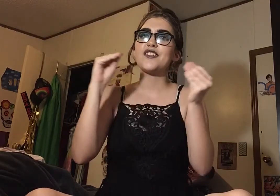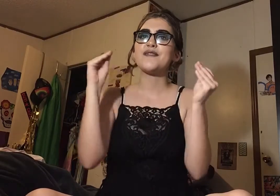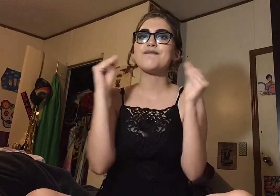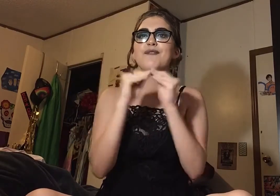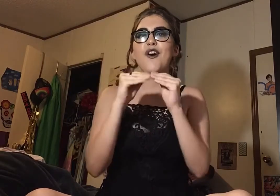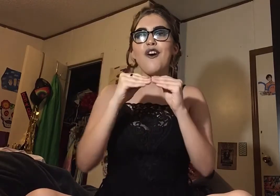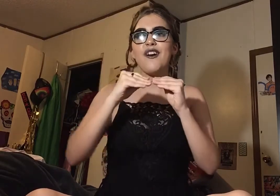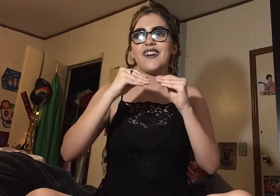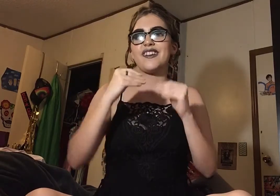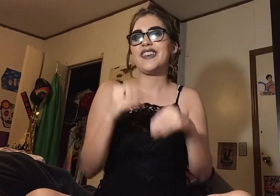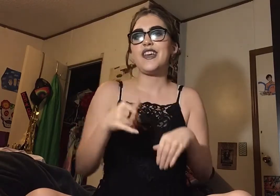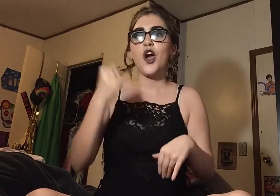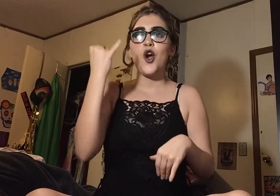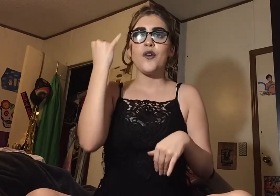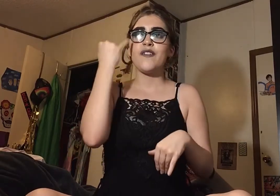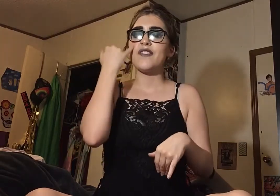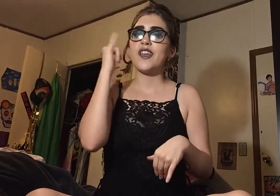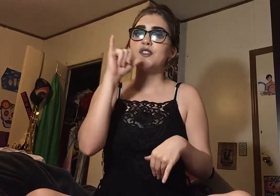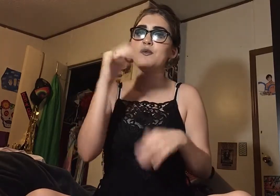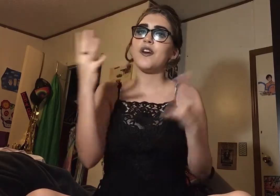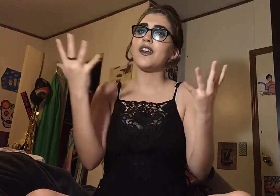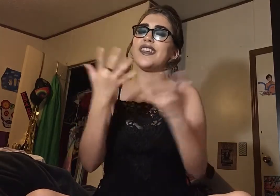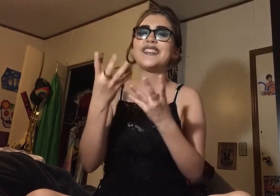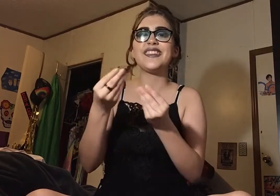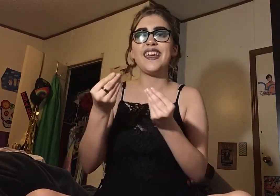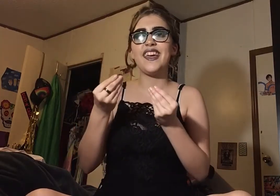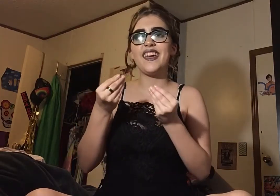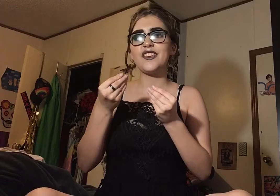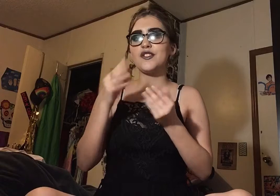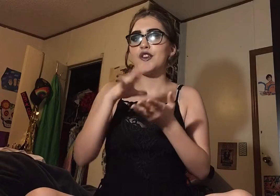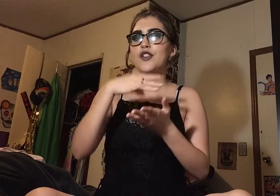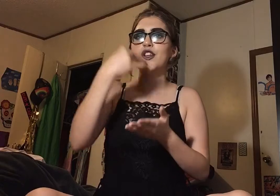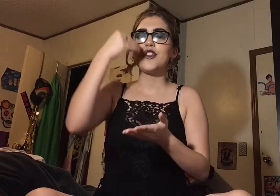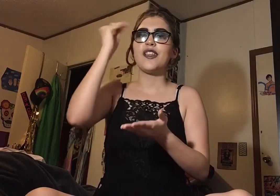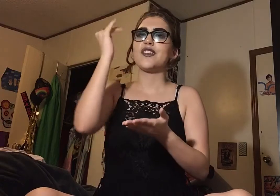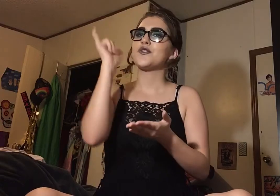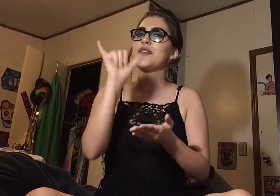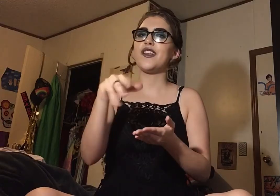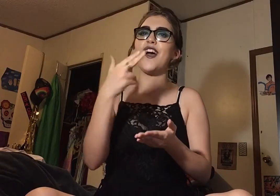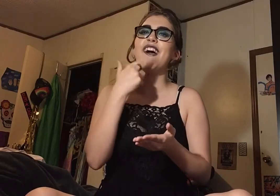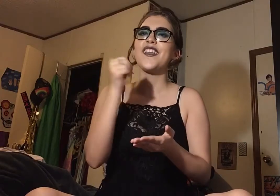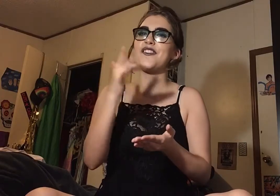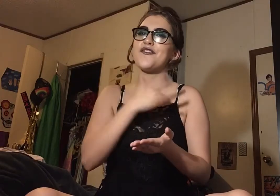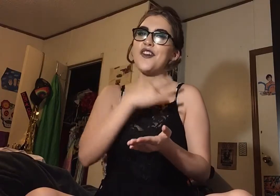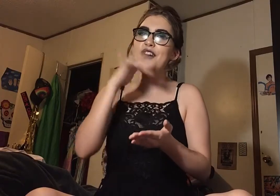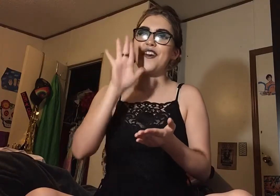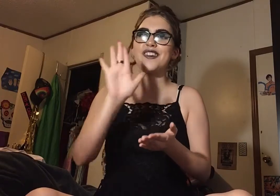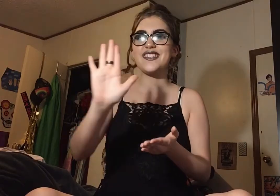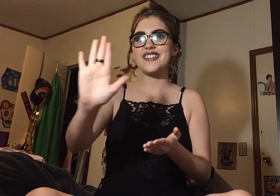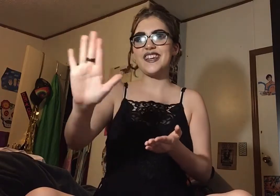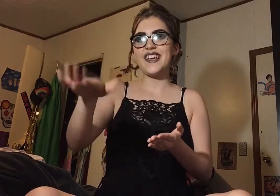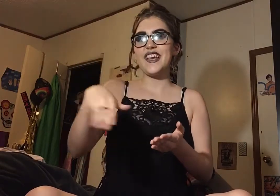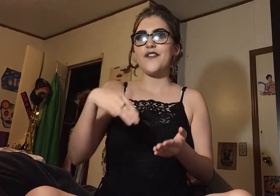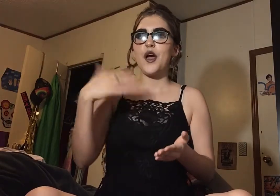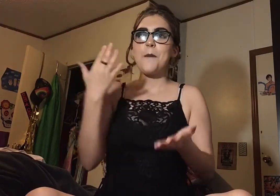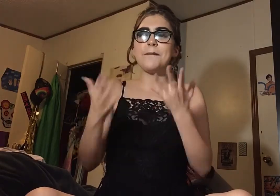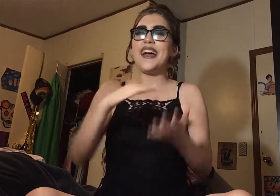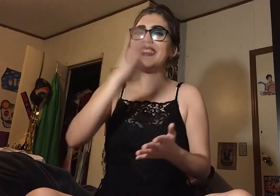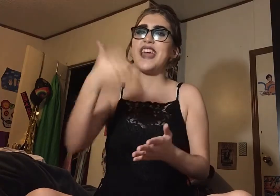10,000 more. Oh, if that's what it takes to learn that sweetheart of yours. And I might